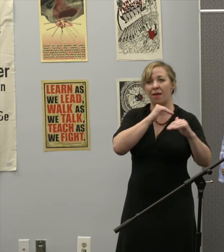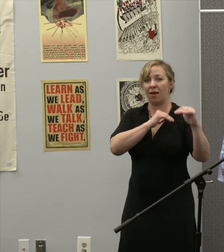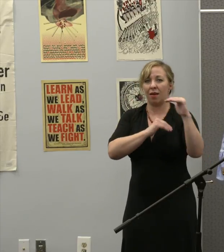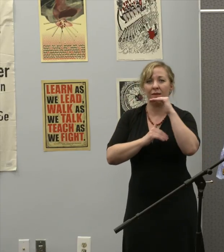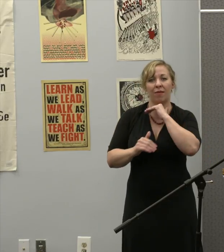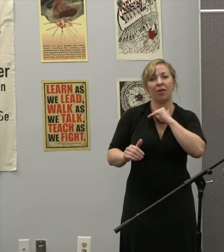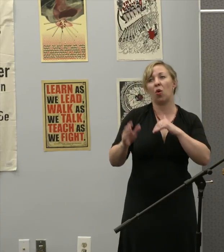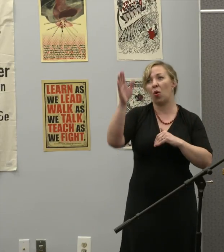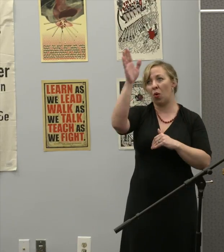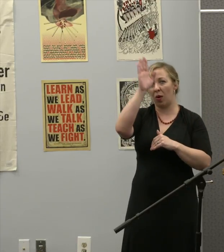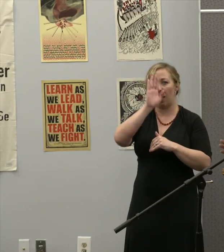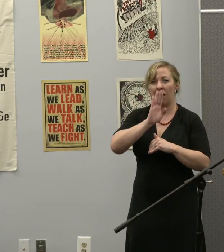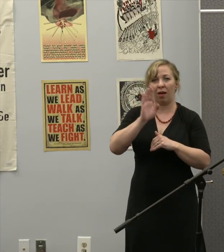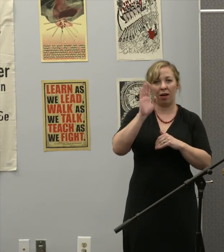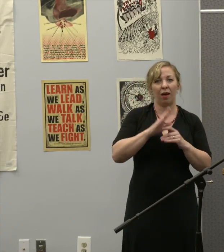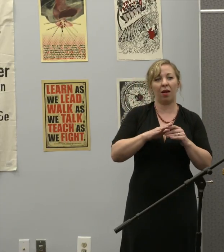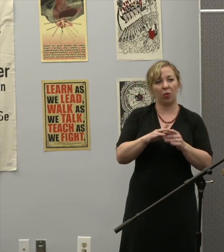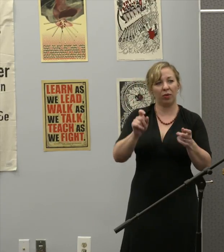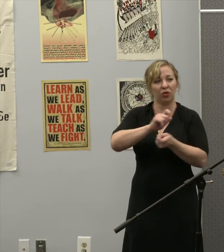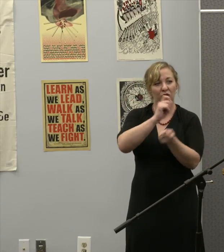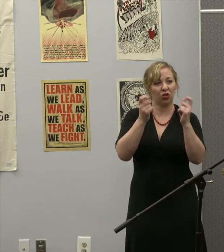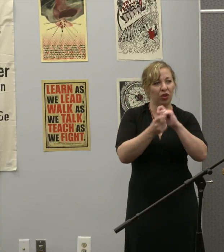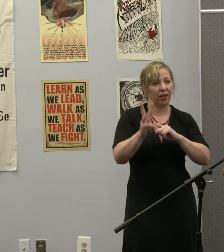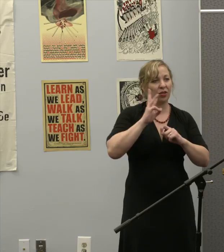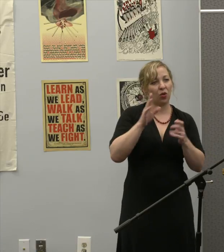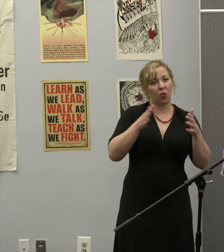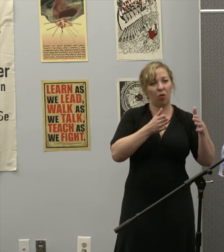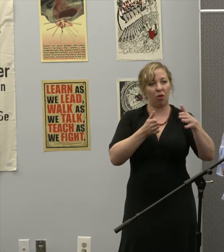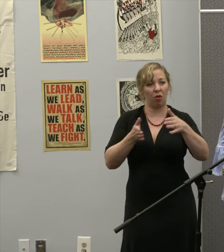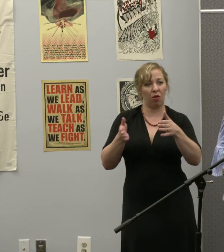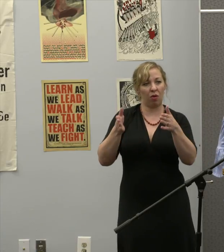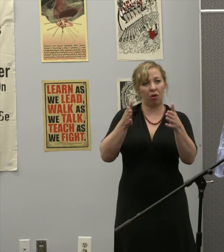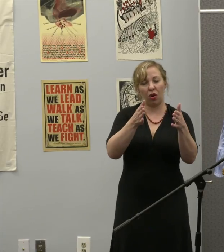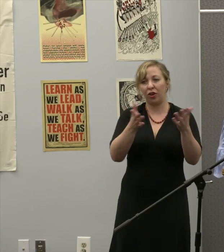gonna trouble the water. Sing with me,